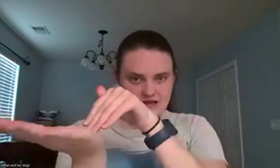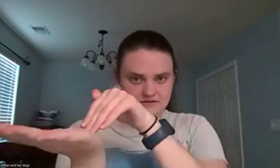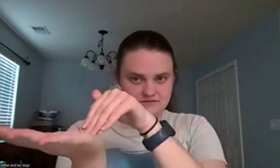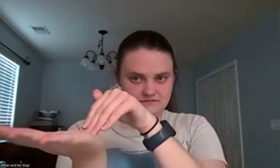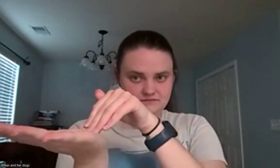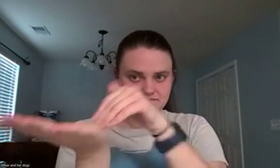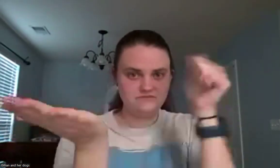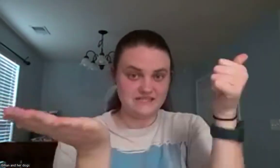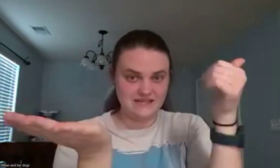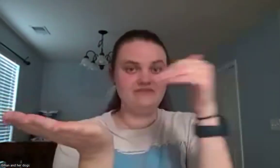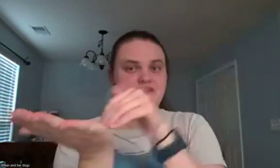10,000, 10,000.